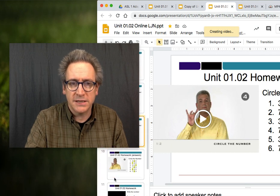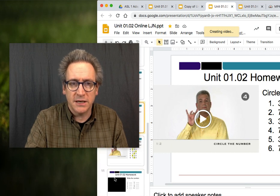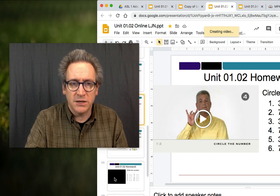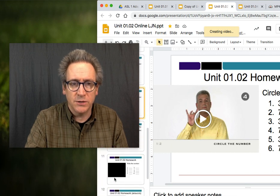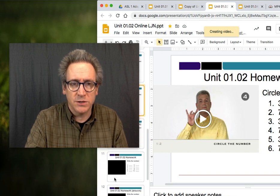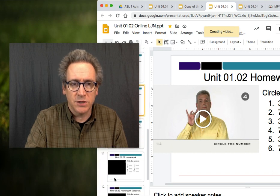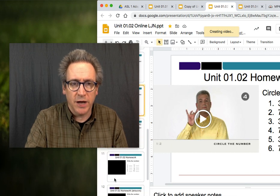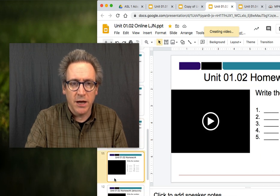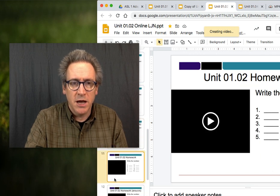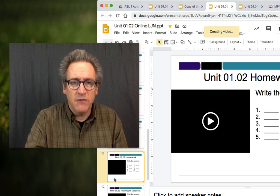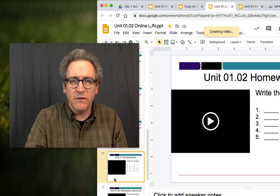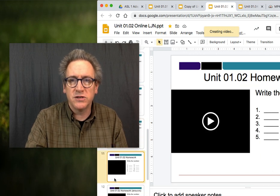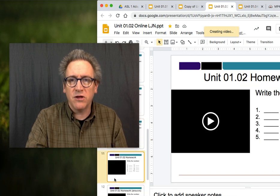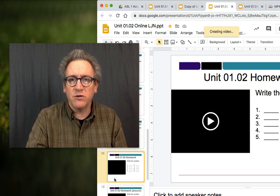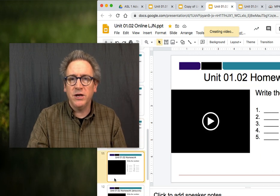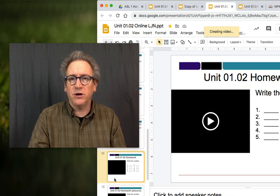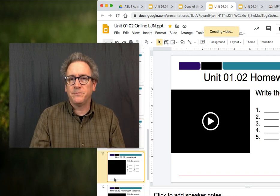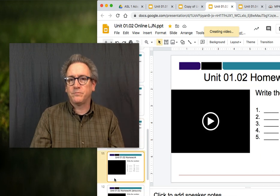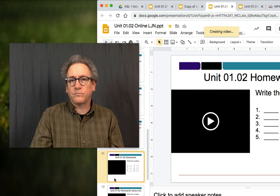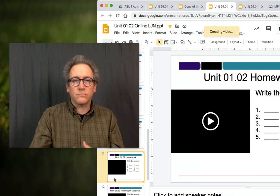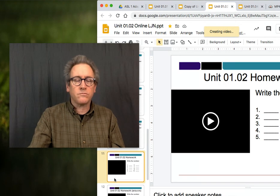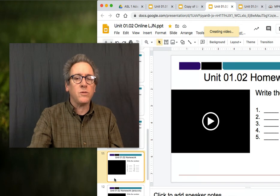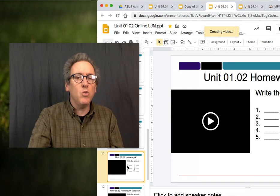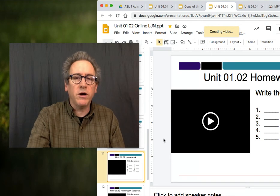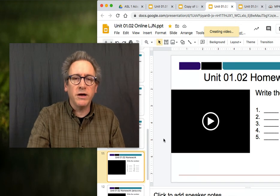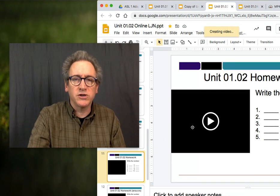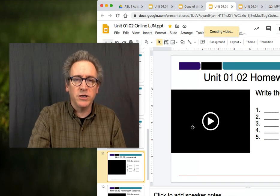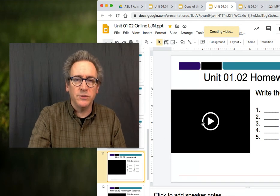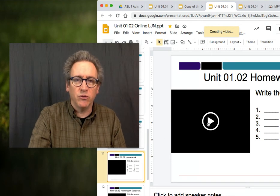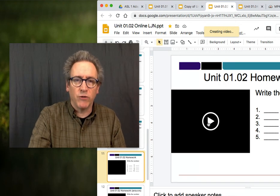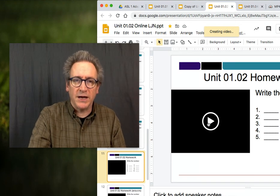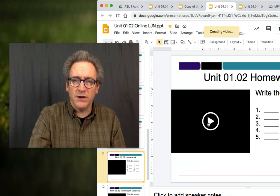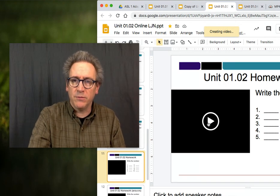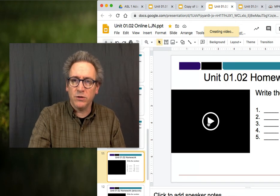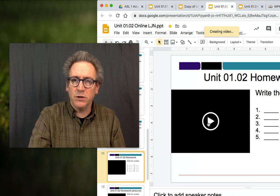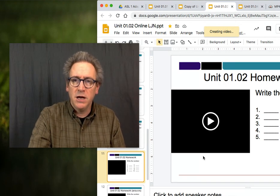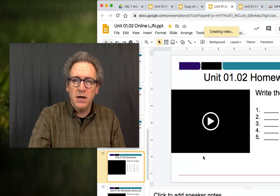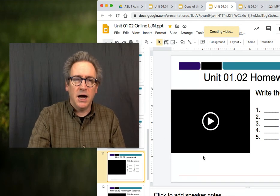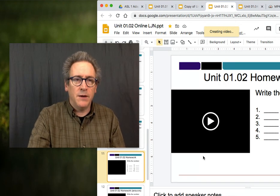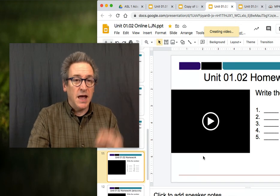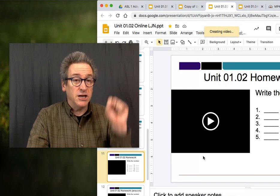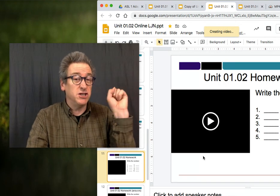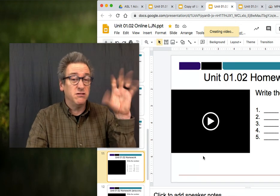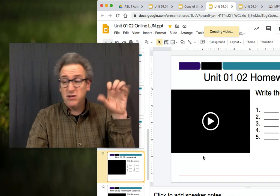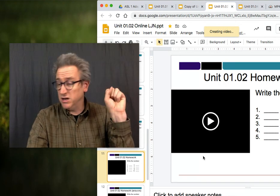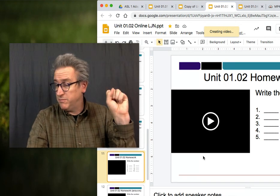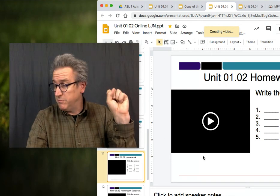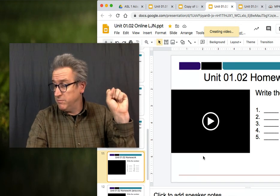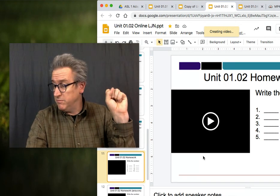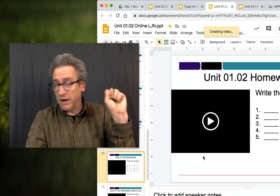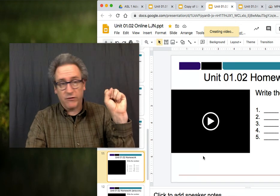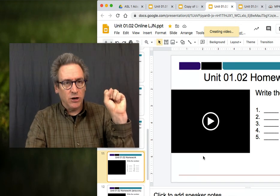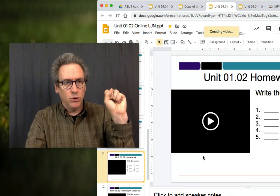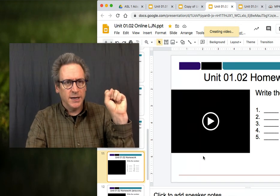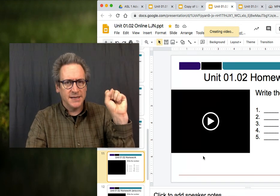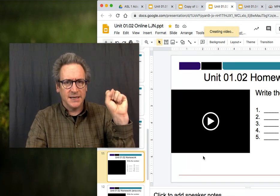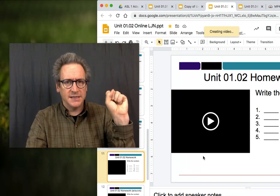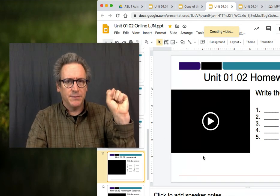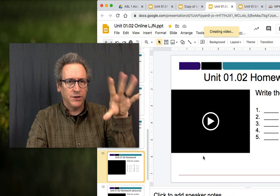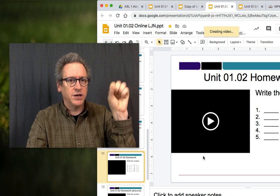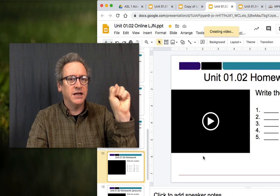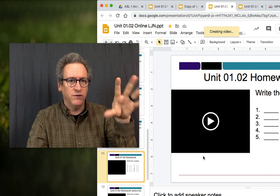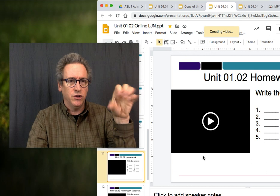I guess I need two of those. Okay. Then there's another one here where it's going to be write the number, and I forget who it is